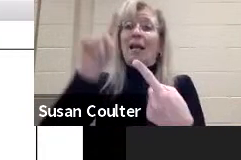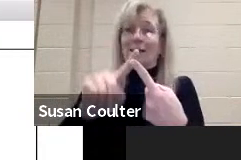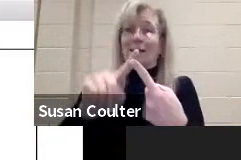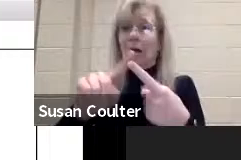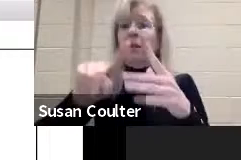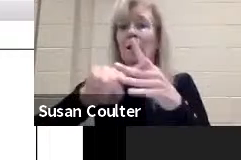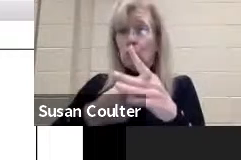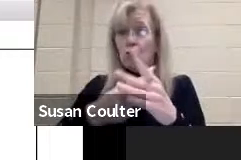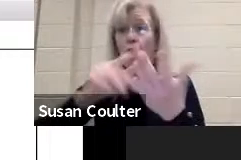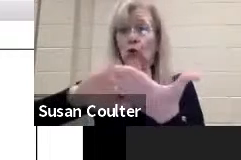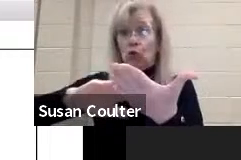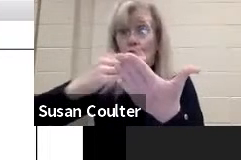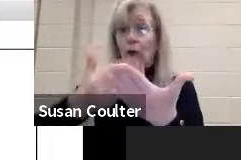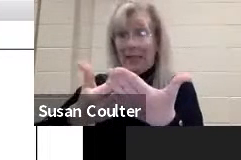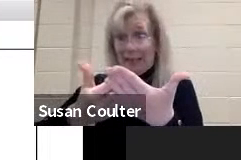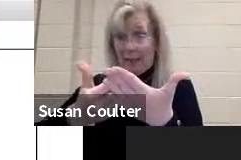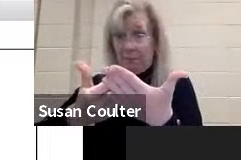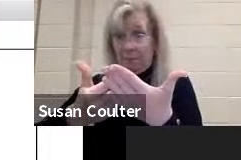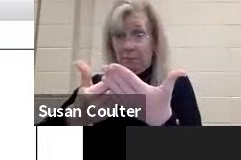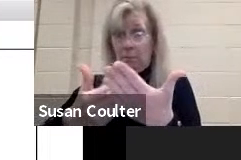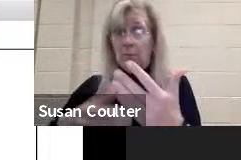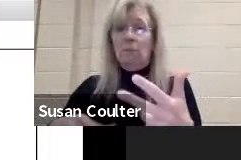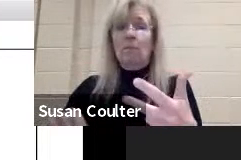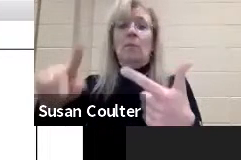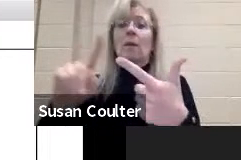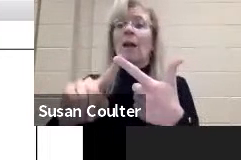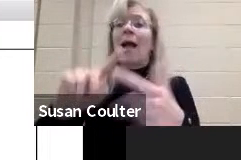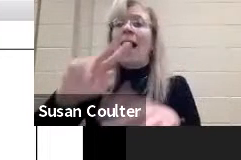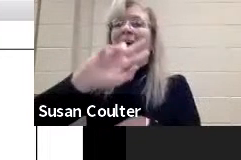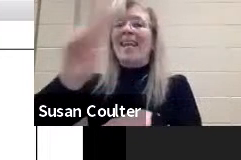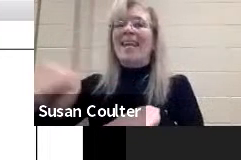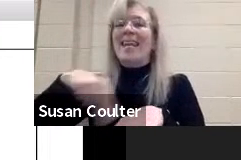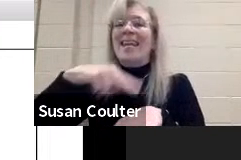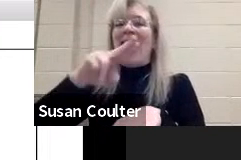pressure until it starts cooking.